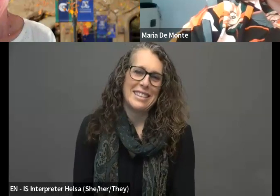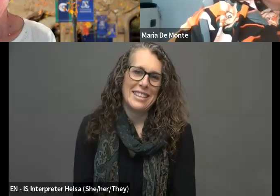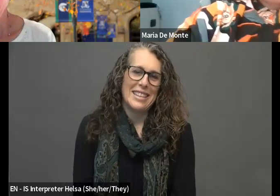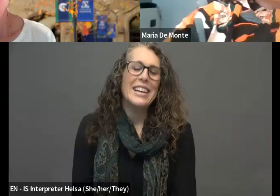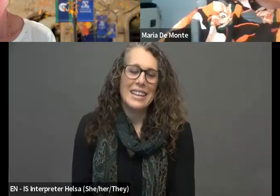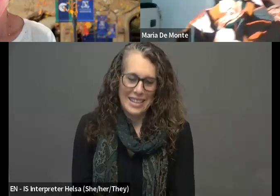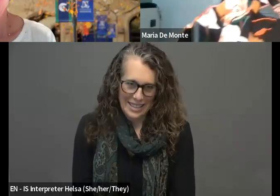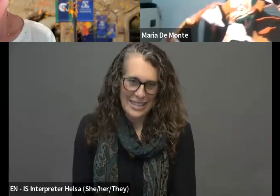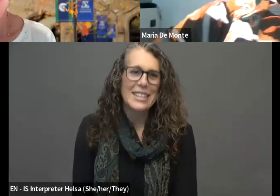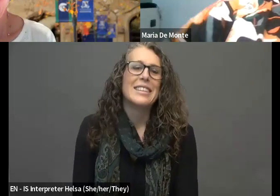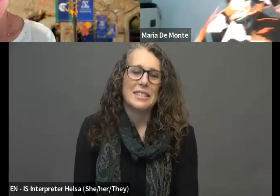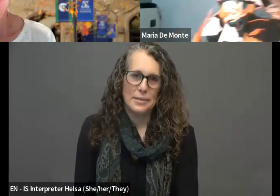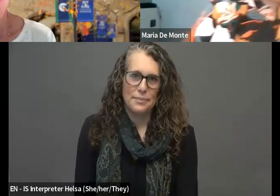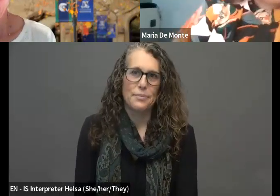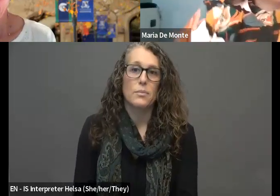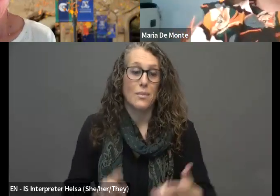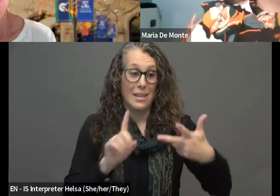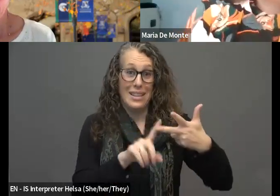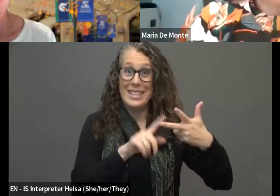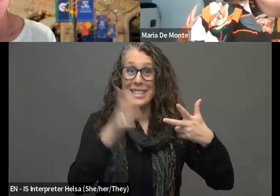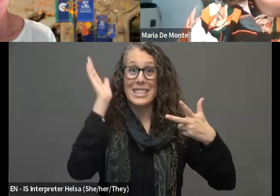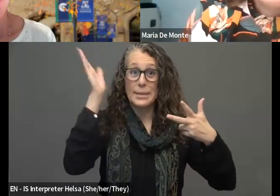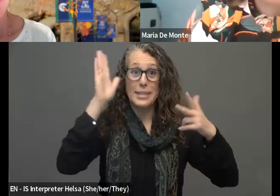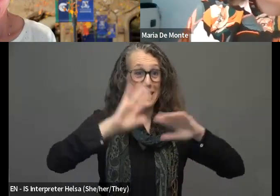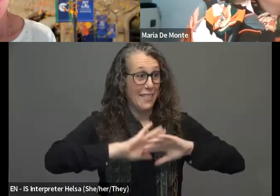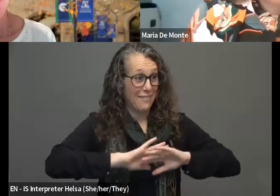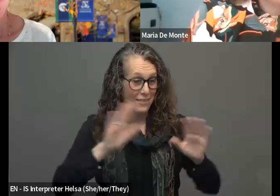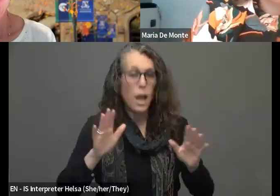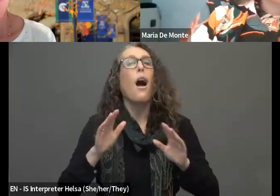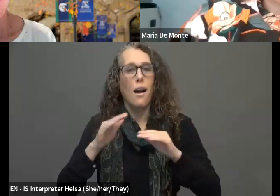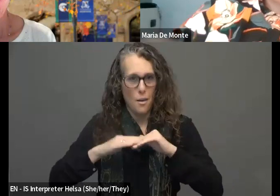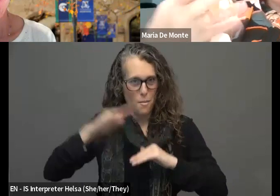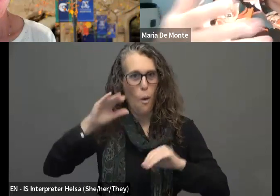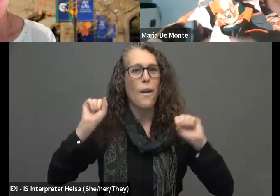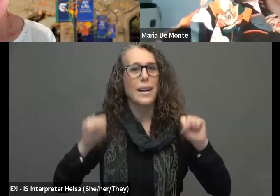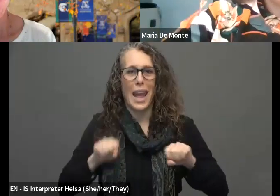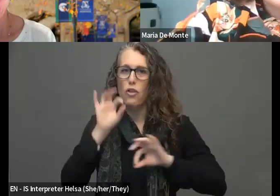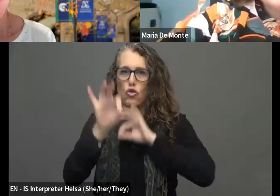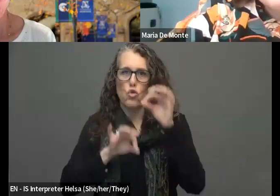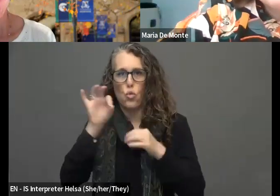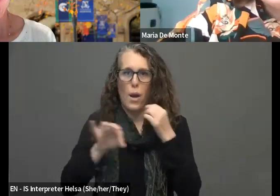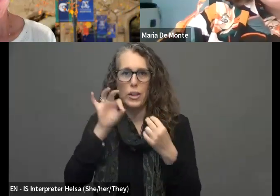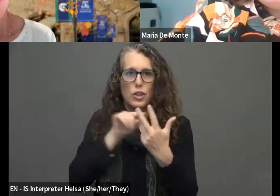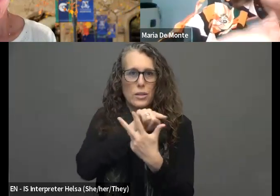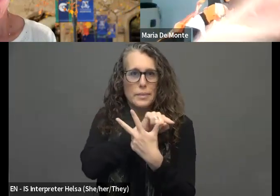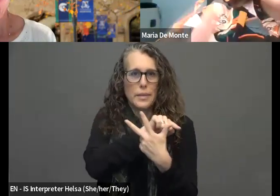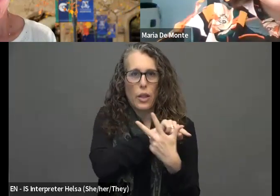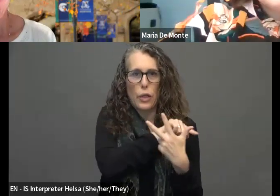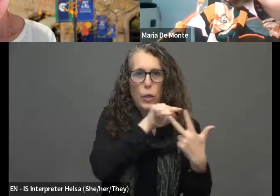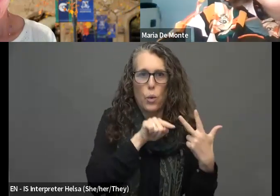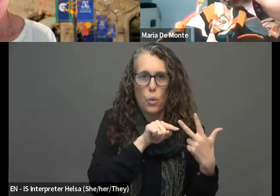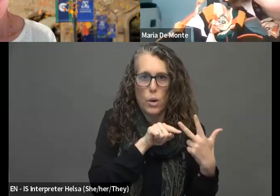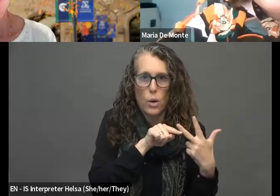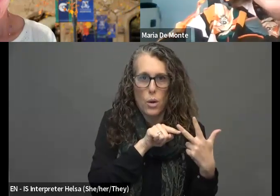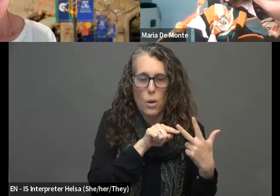And after the last speech, we will have a little more time for questions, either to the authors themselves or to